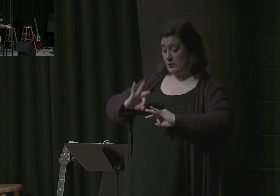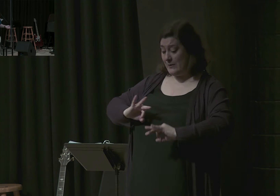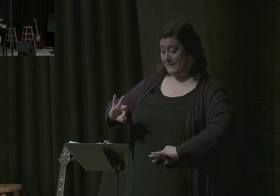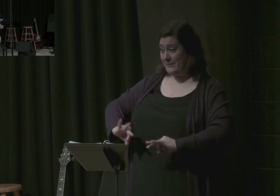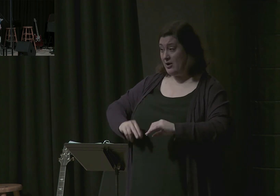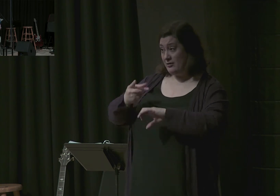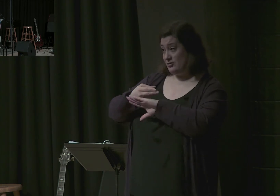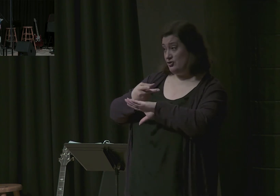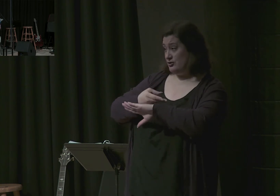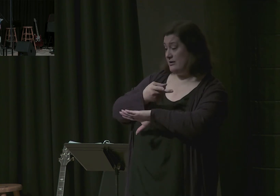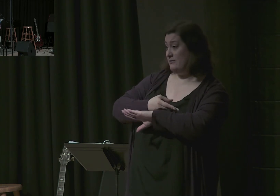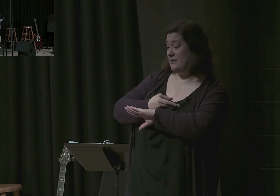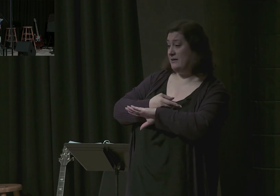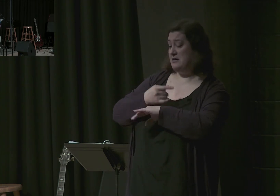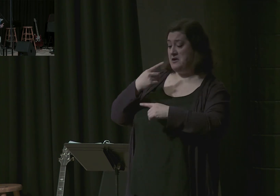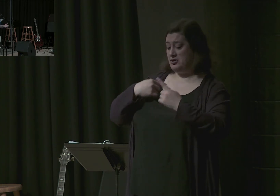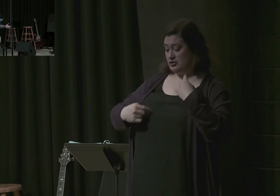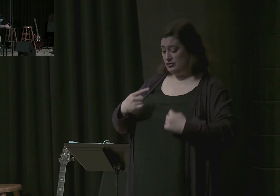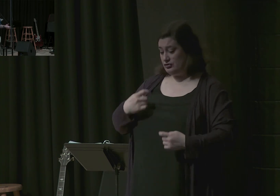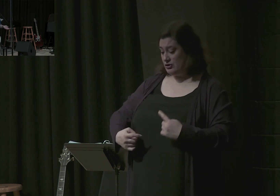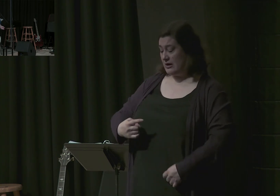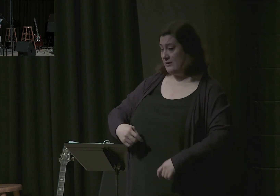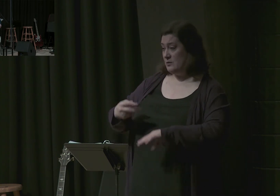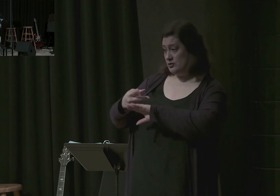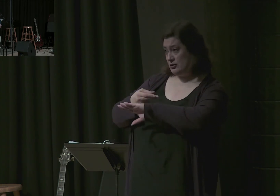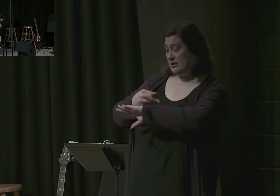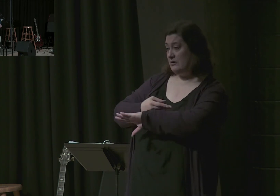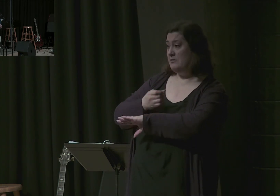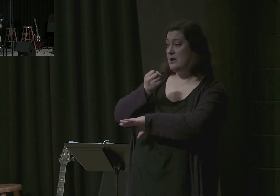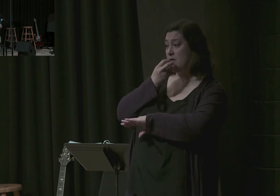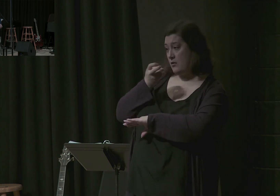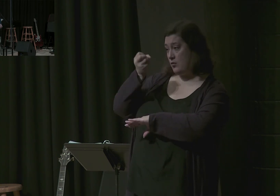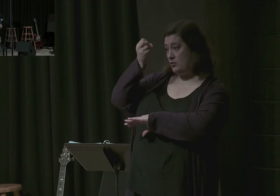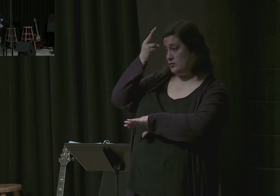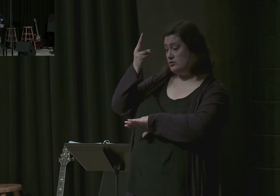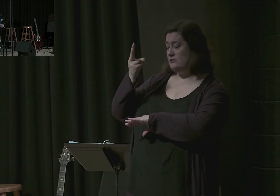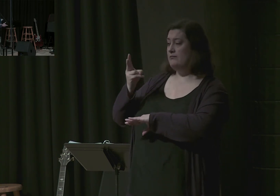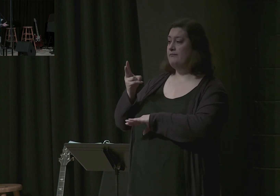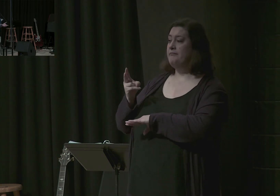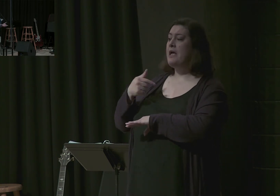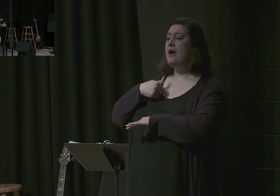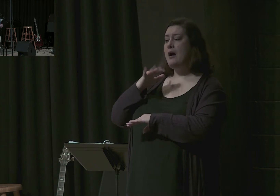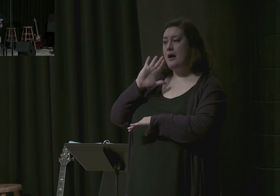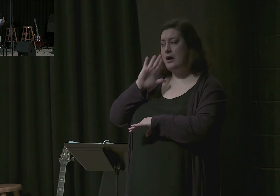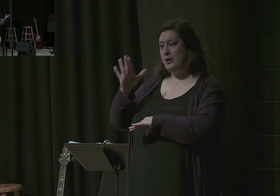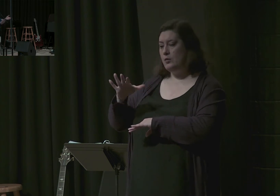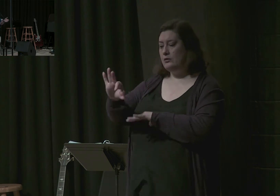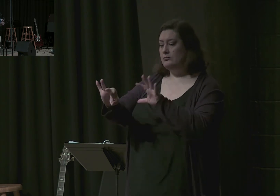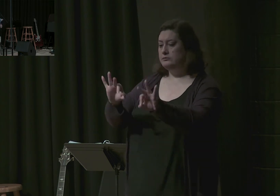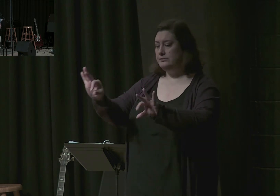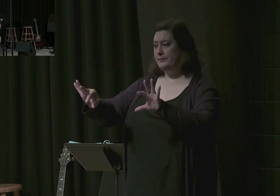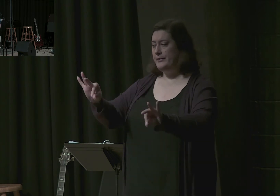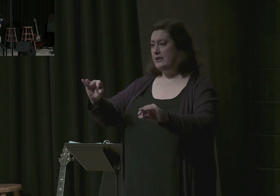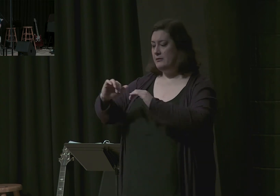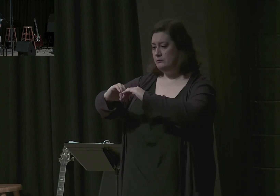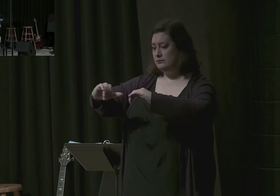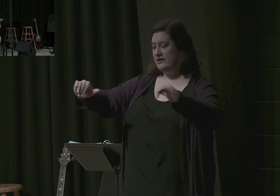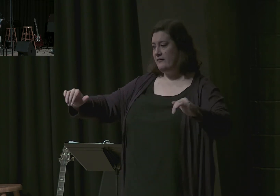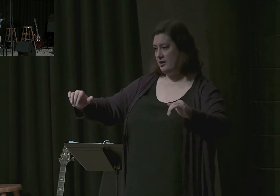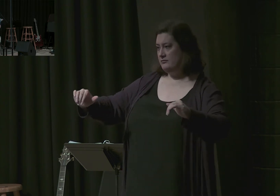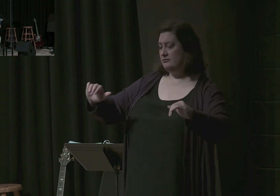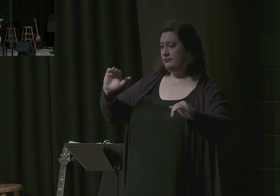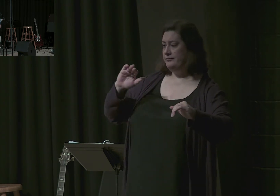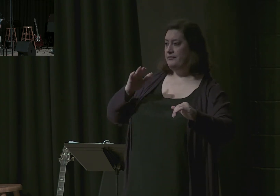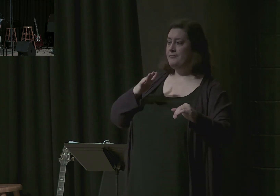and spotted sheep, and every black lamb, and the spotted and speckled among the goats, and they shall be my